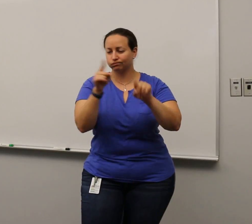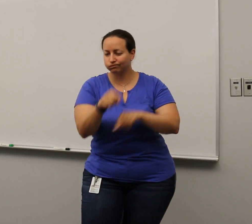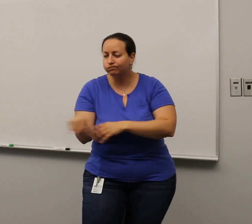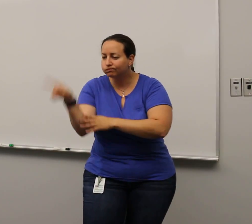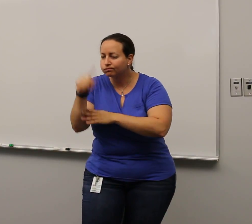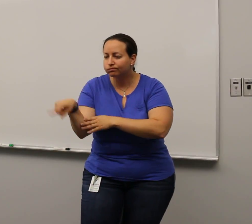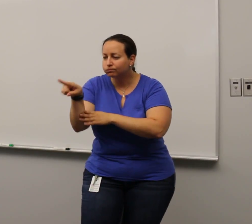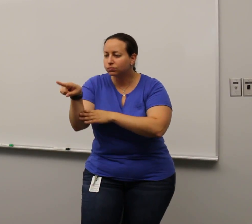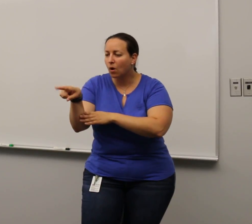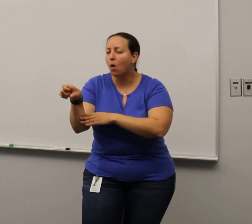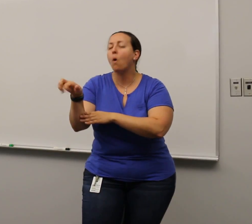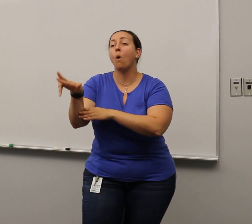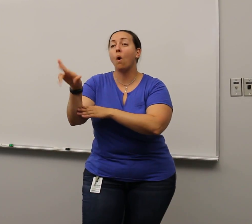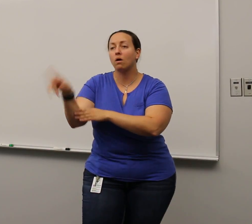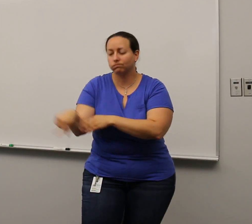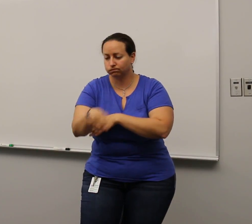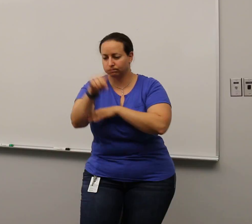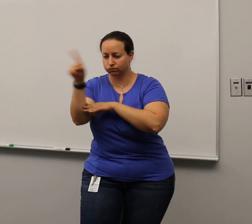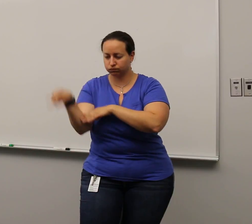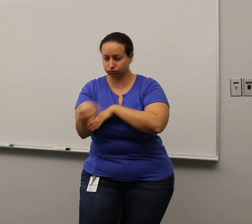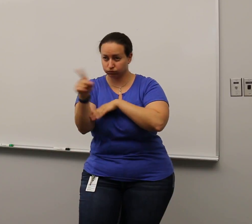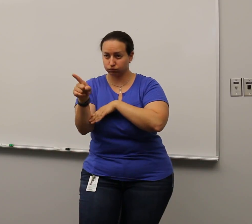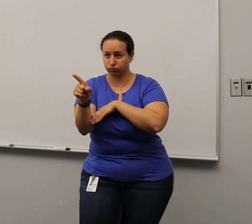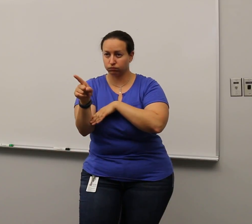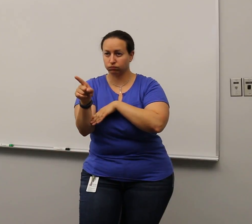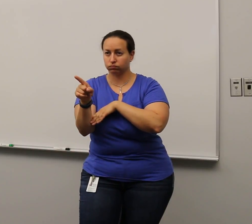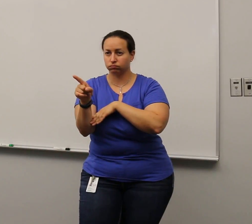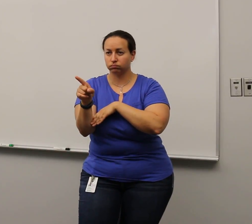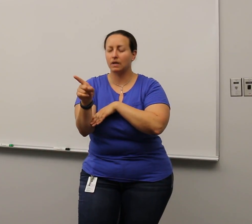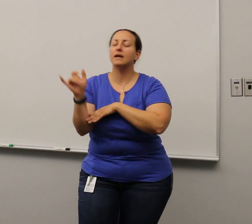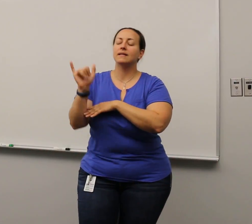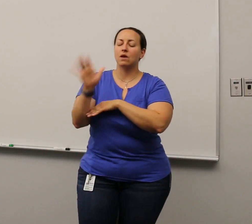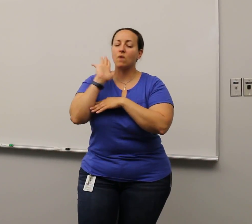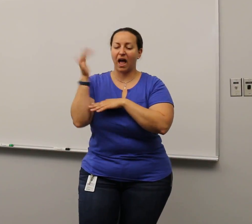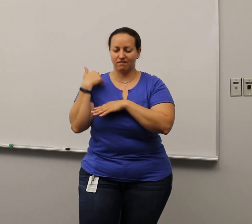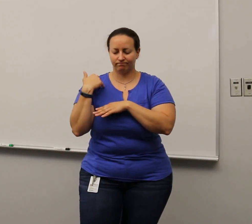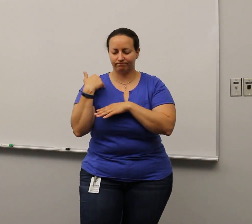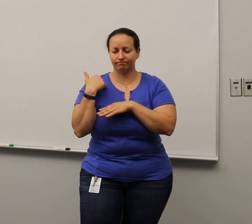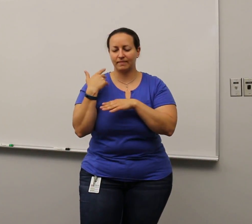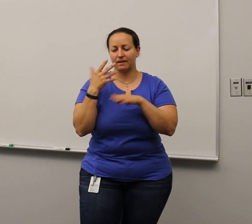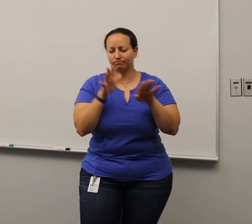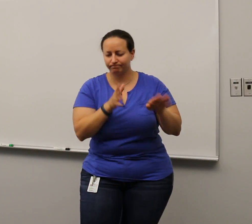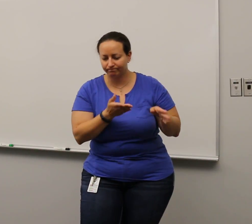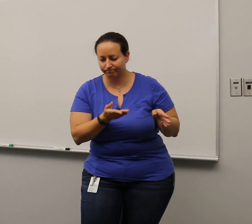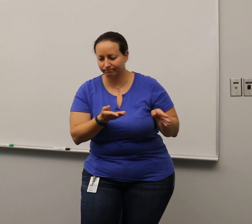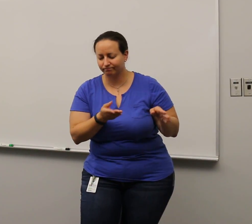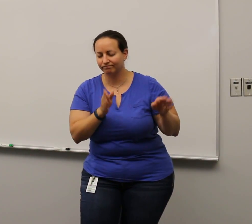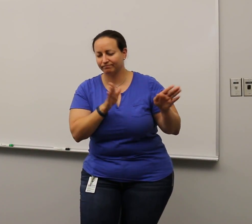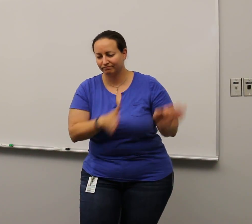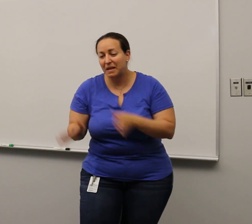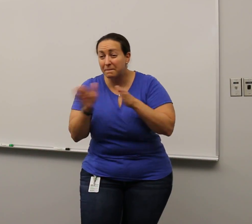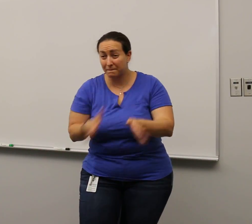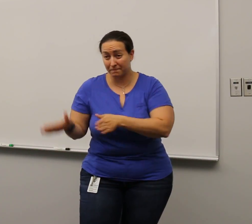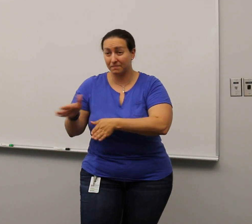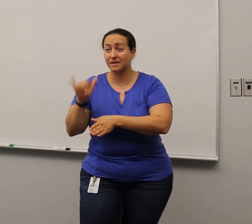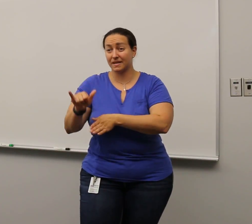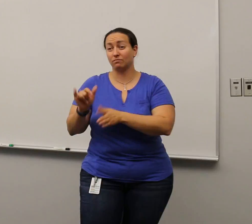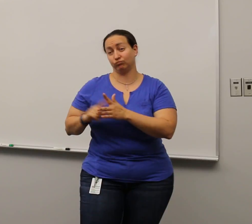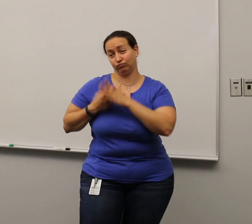a commercially set up gear system, they often come up with different plans, so you can challenge your students as a culminating activity to put other things together